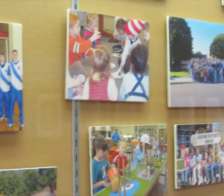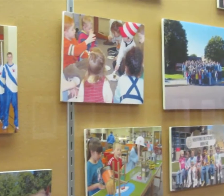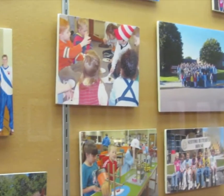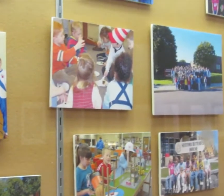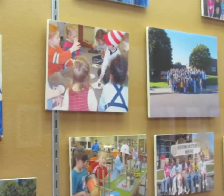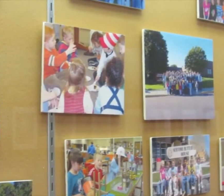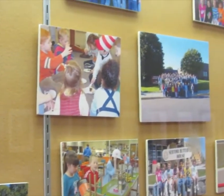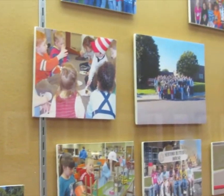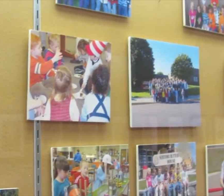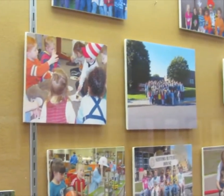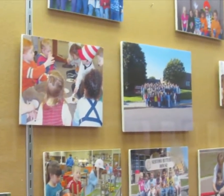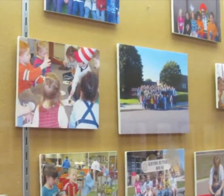We'll be right back.